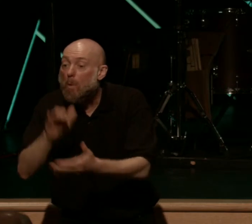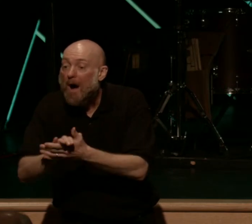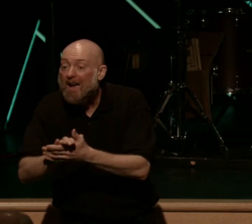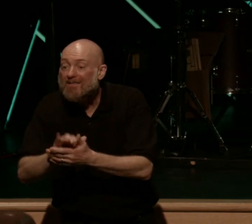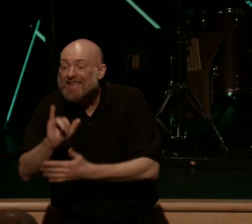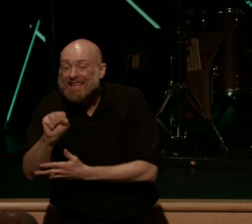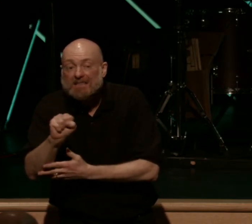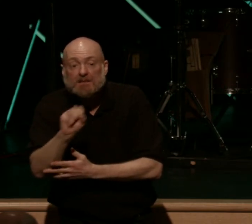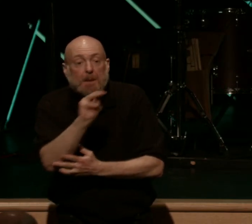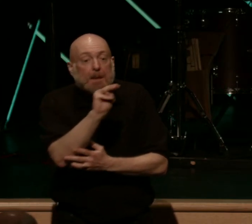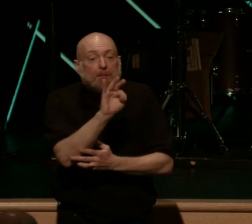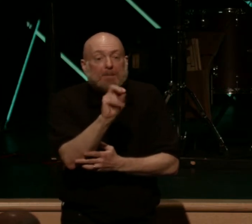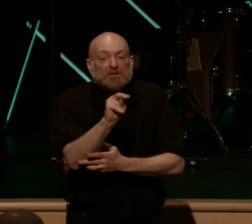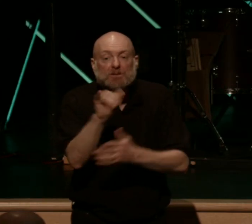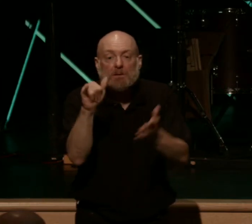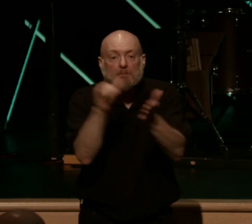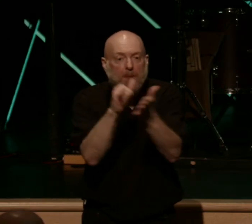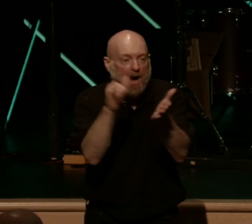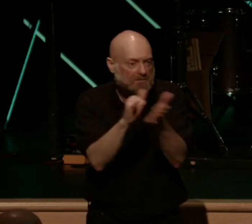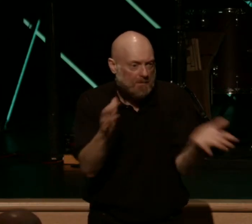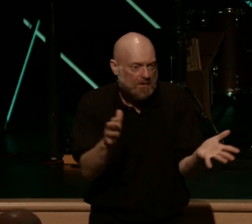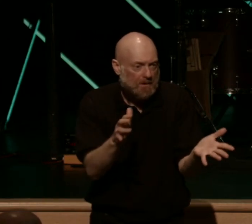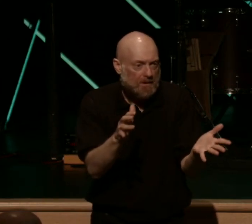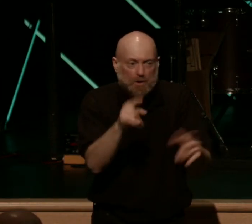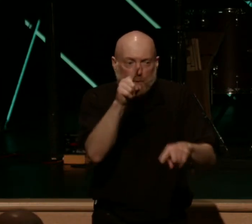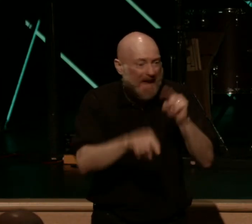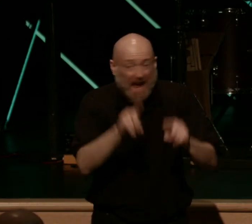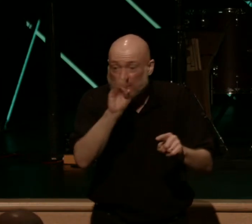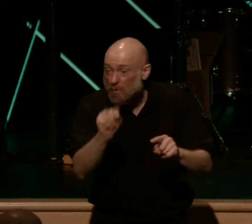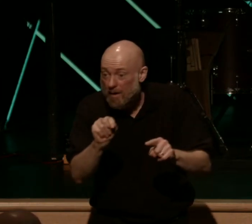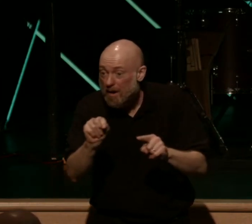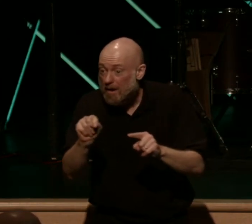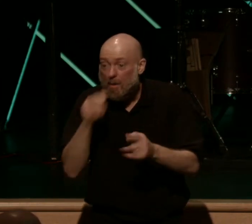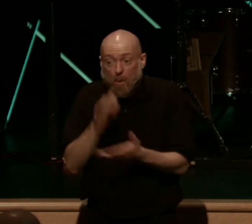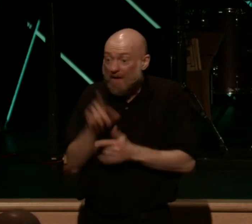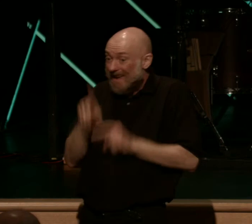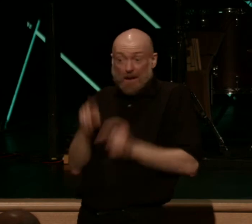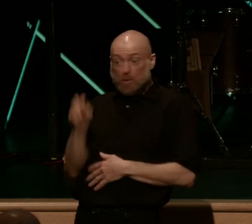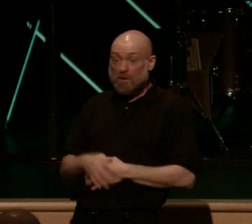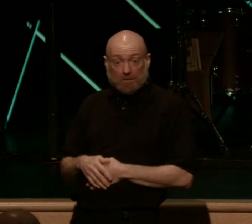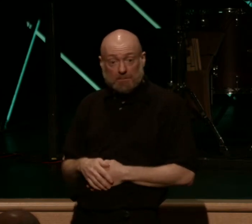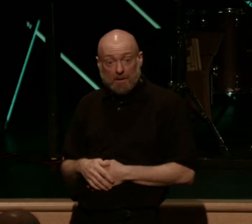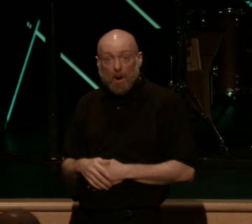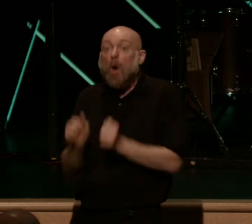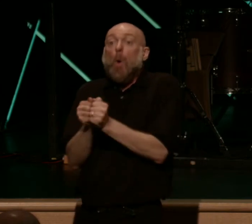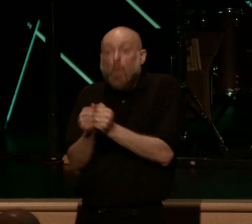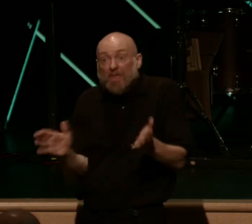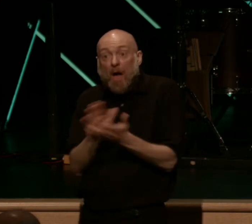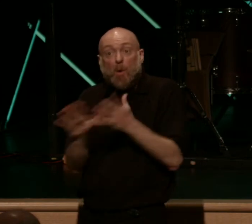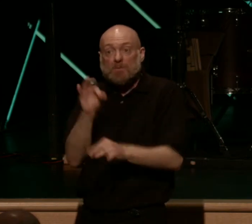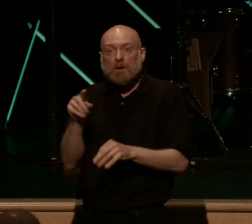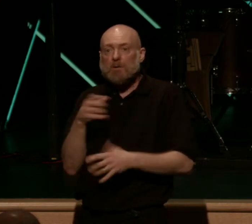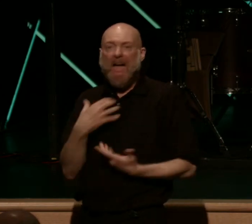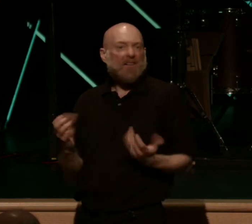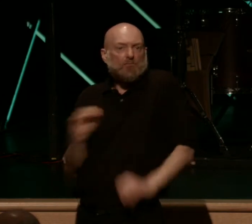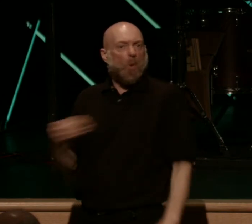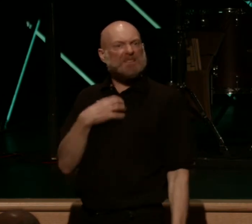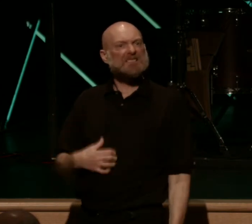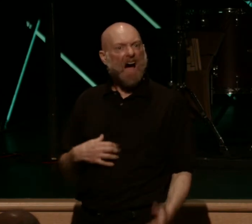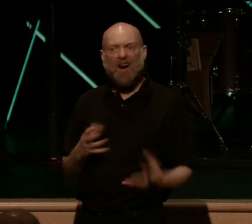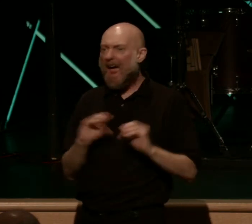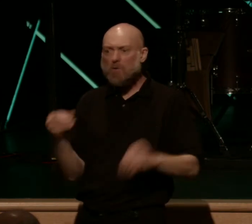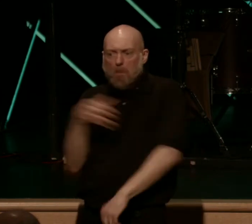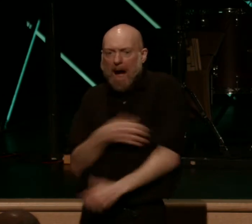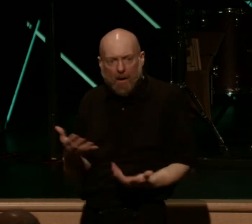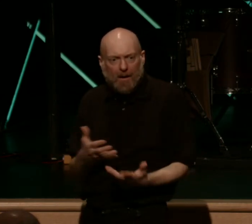impossible. It is mission impossible. You can't do it. Apart from the Spirit, you won't have the desire to do this and you won't have the power to do this.